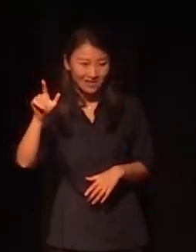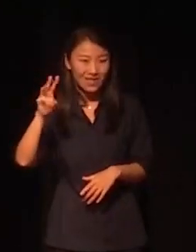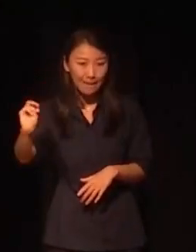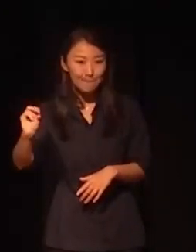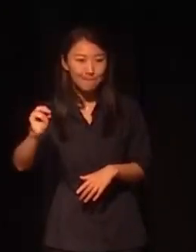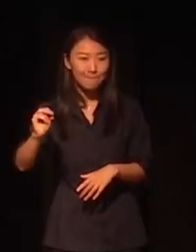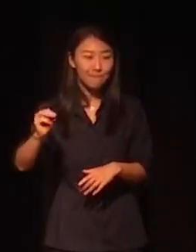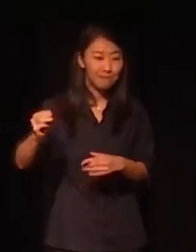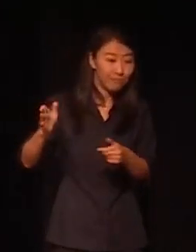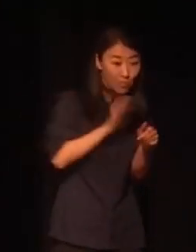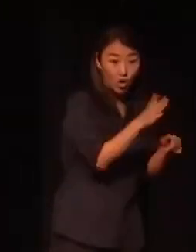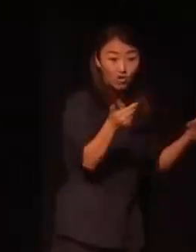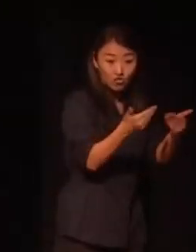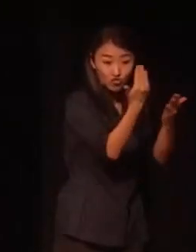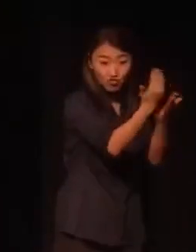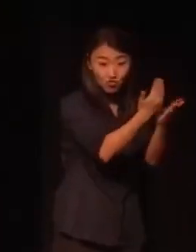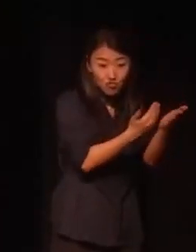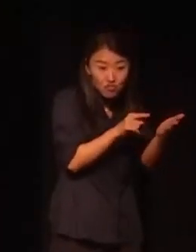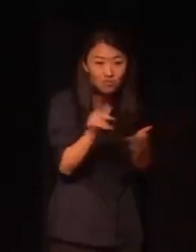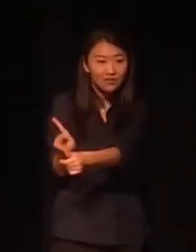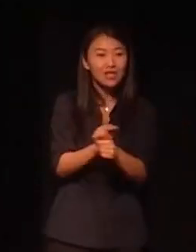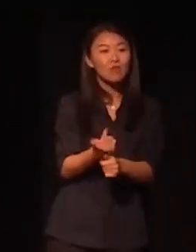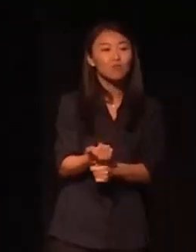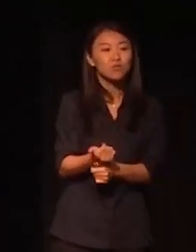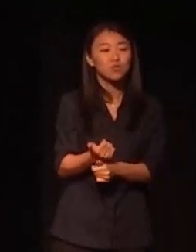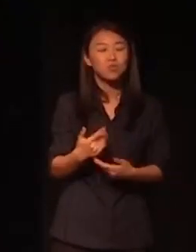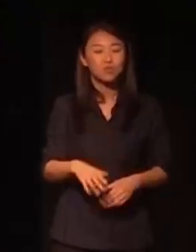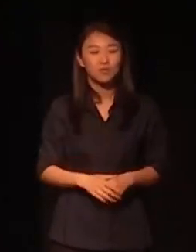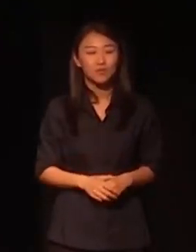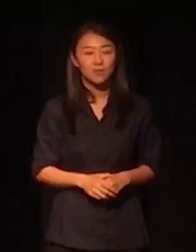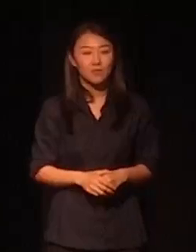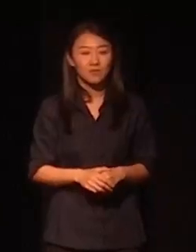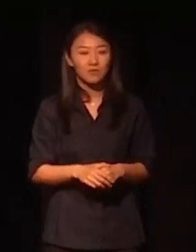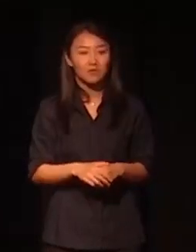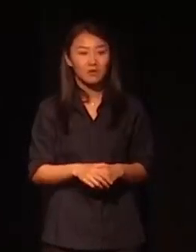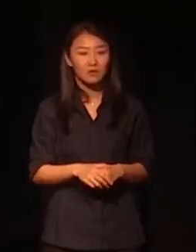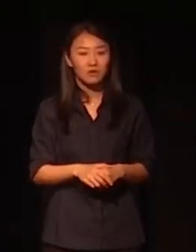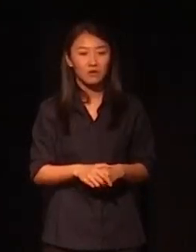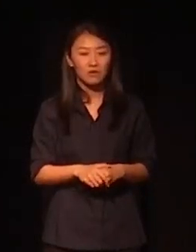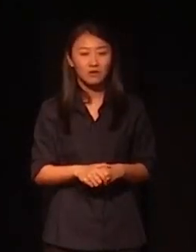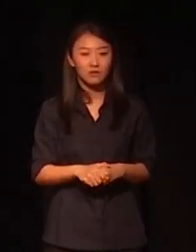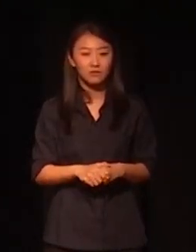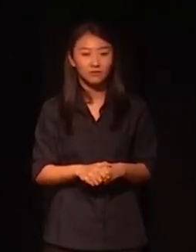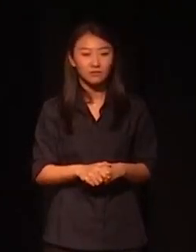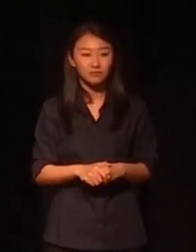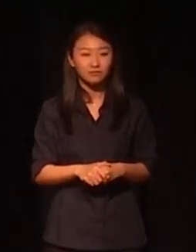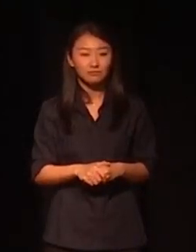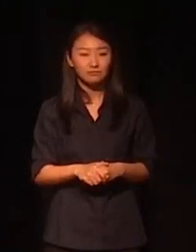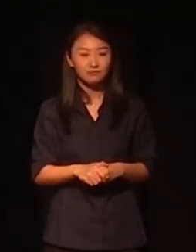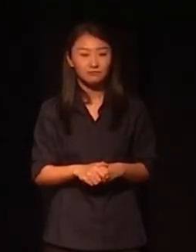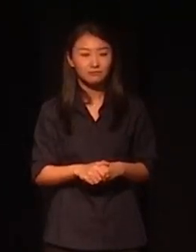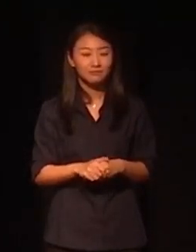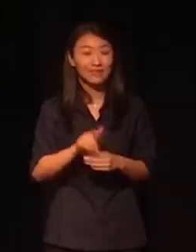production of recipe and so on. I think that is very useful. People who are specialized